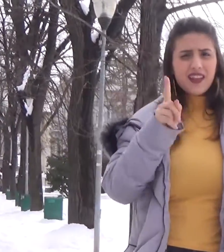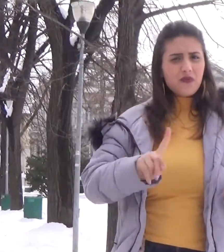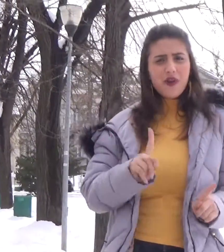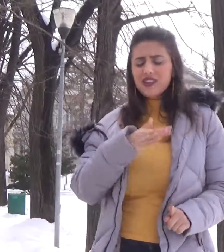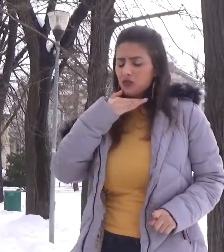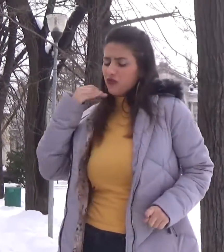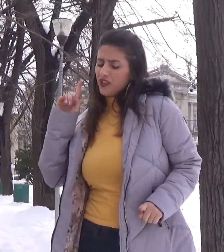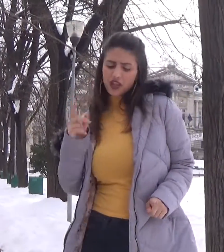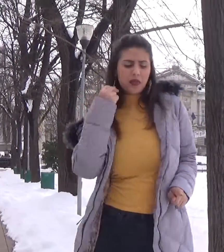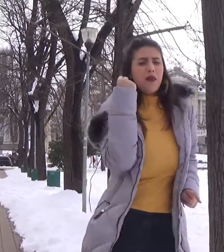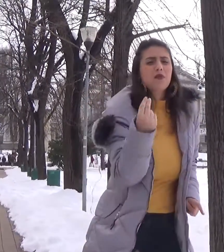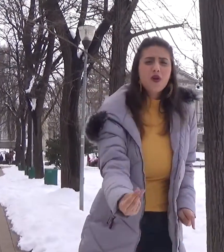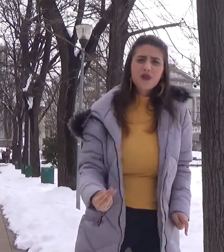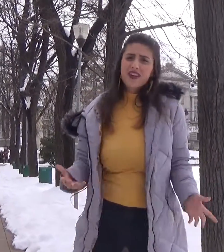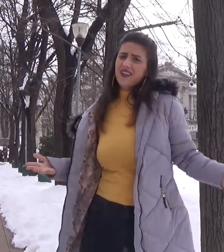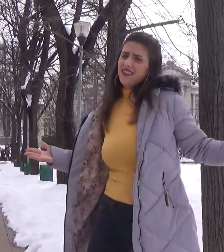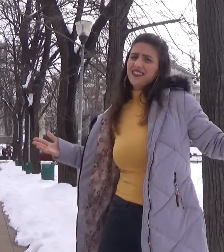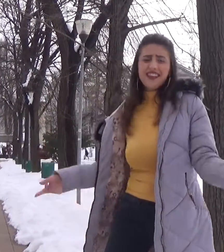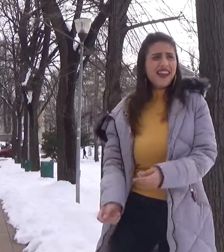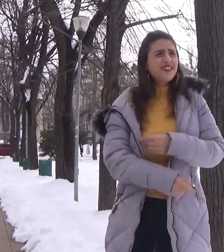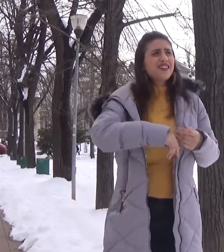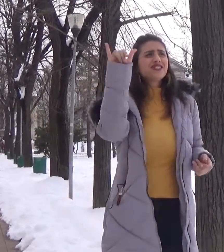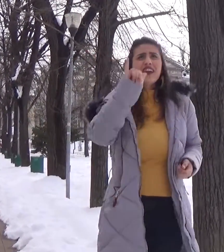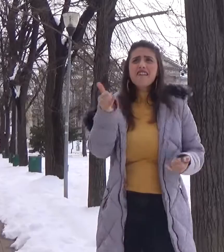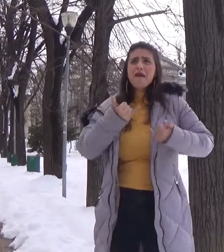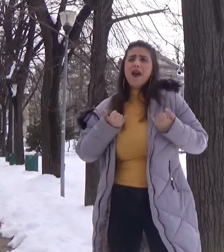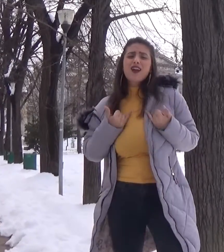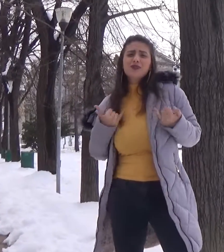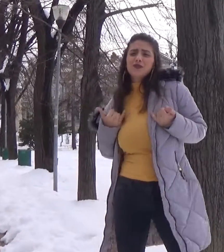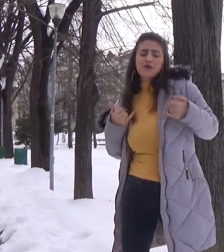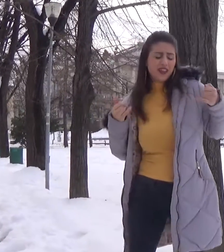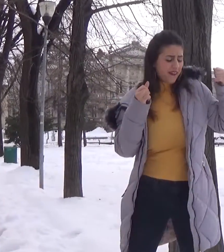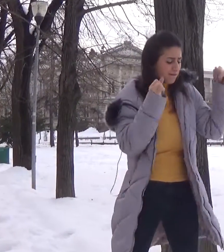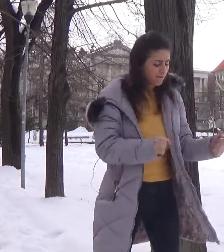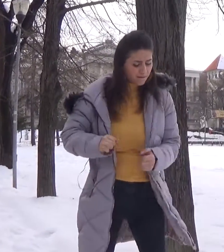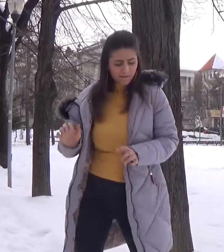No medicine is strong enough. Someone help me.